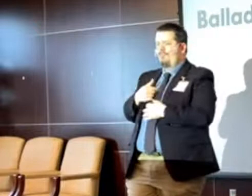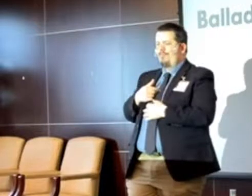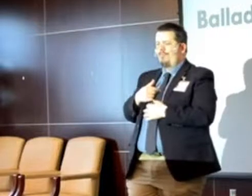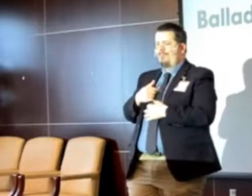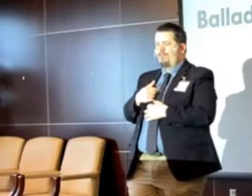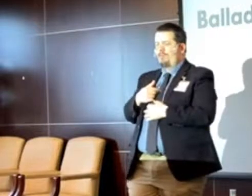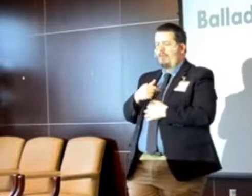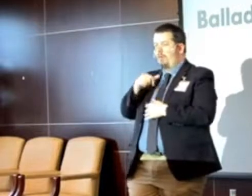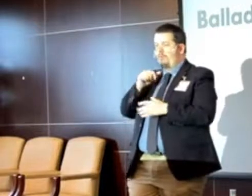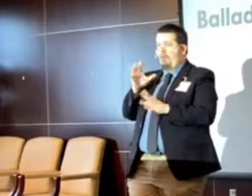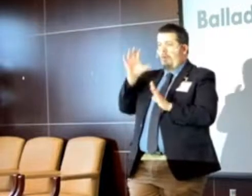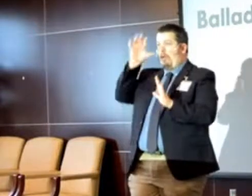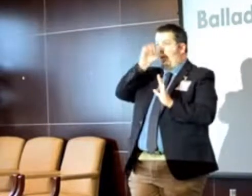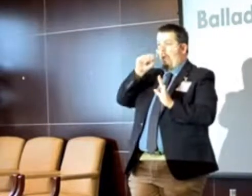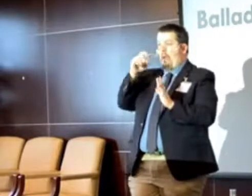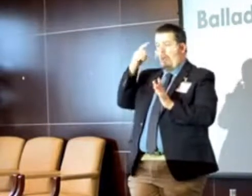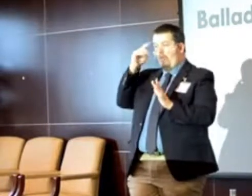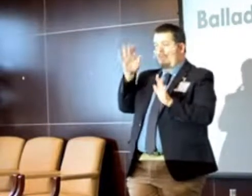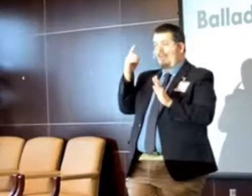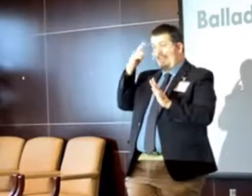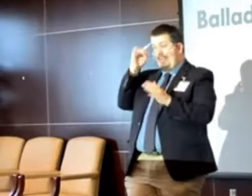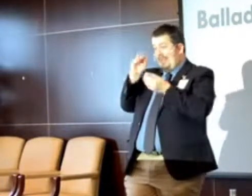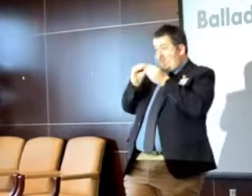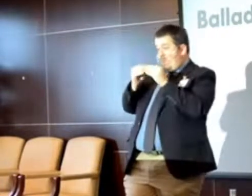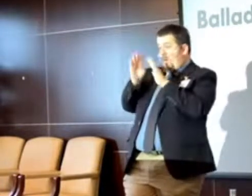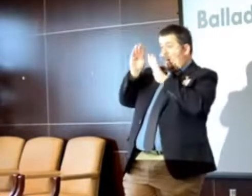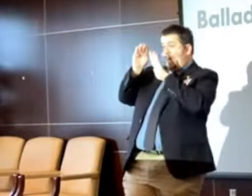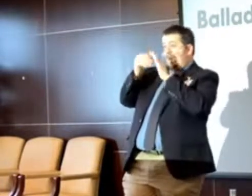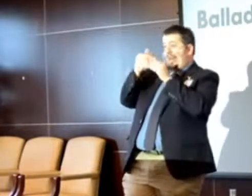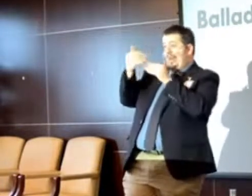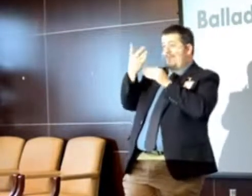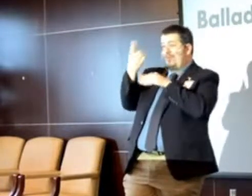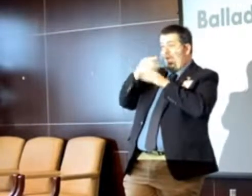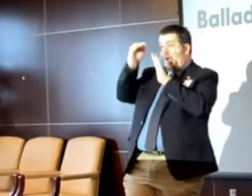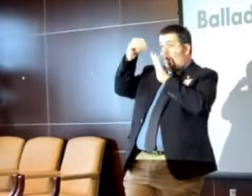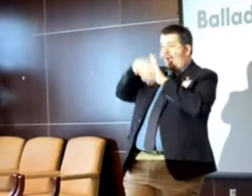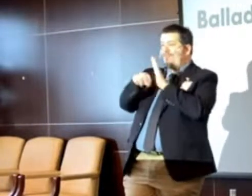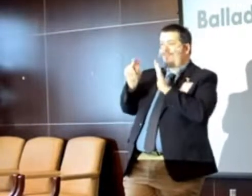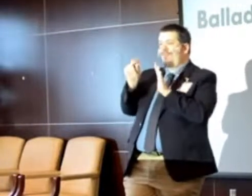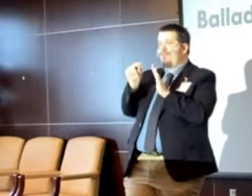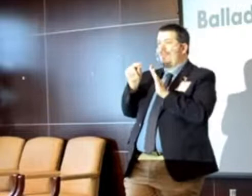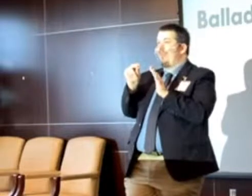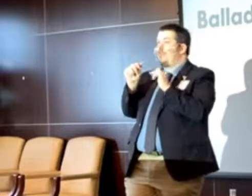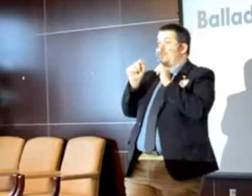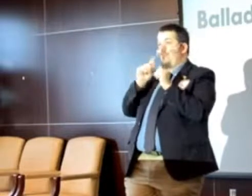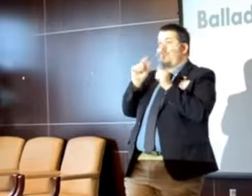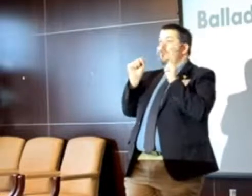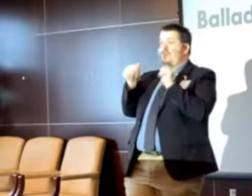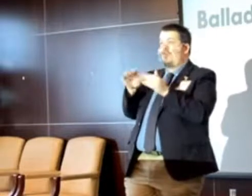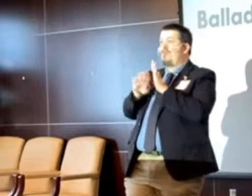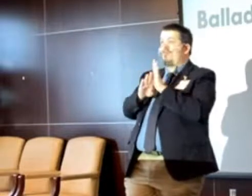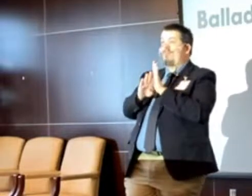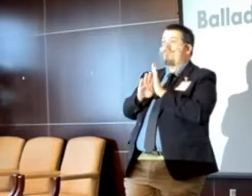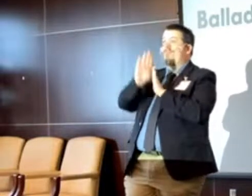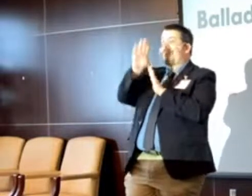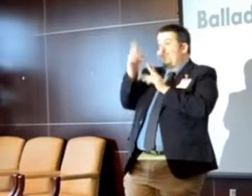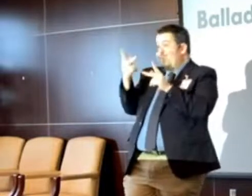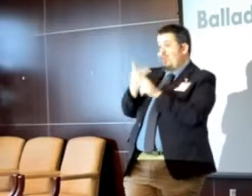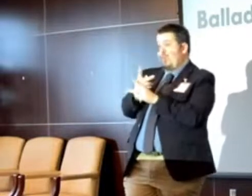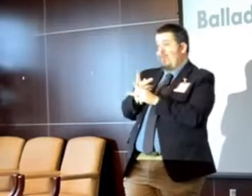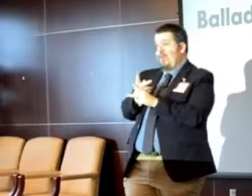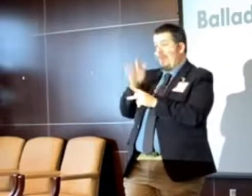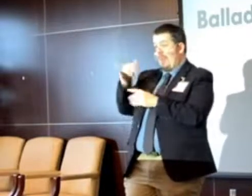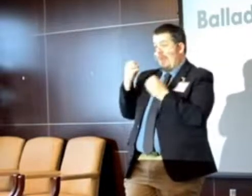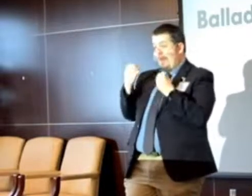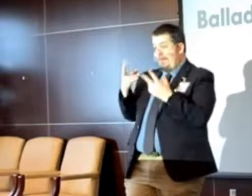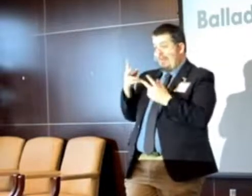again, not speculating, but I don't think that number is going to decline in the next few days. And in fact, it could get larger. So with that many